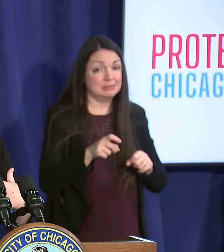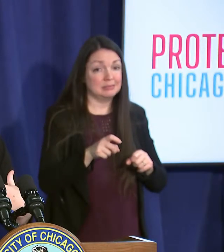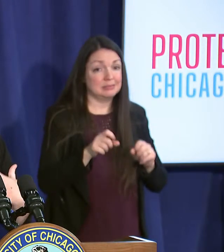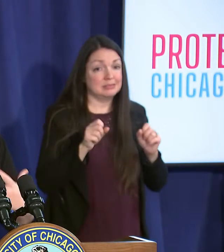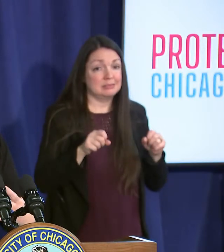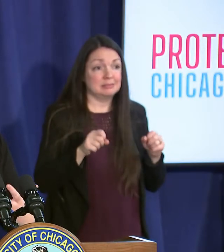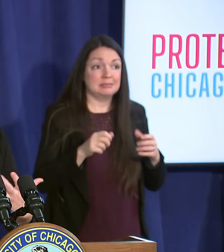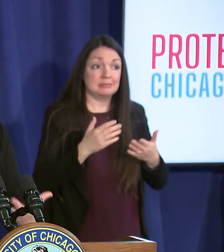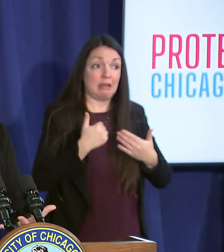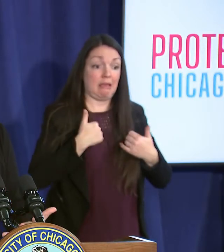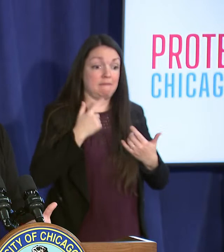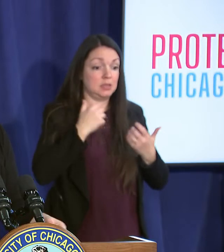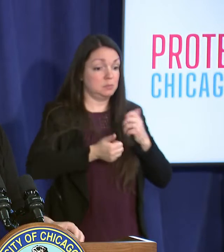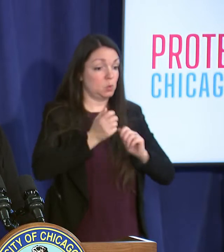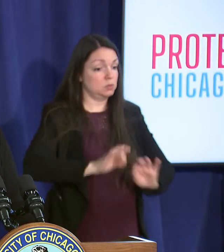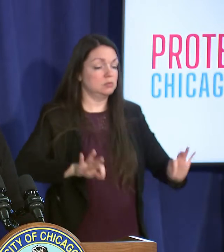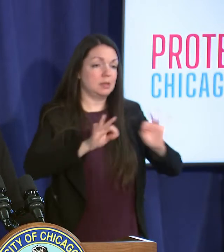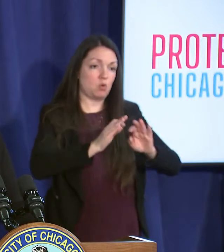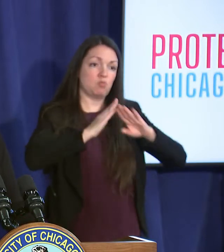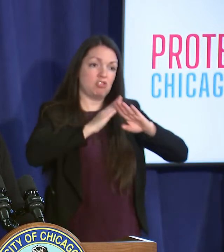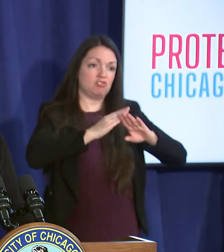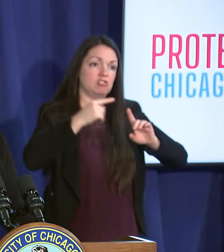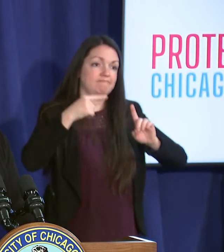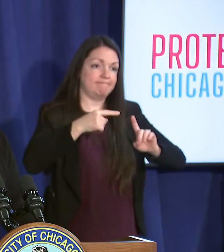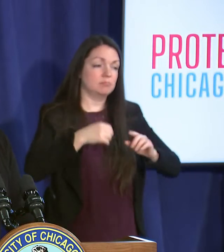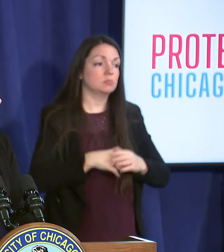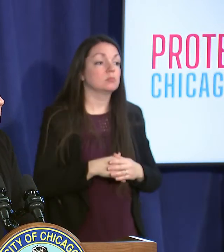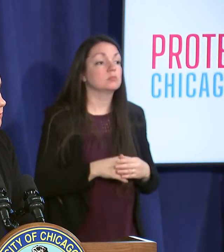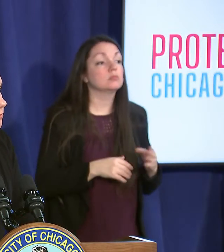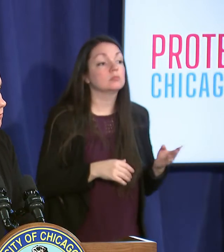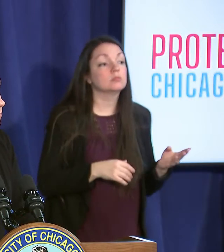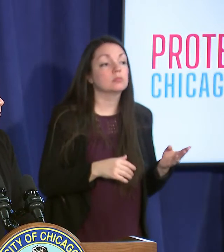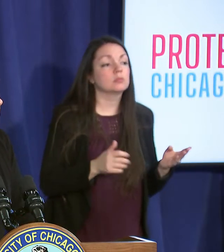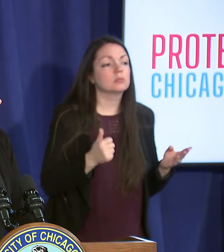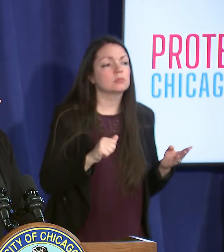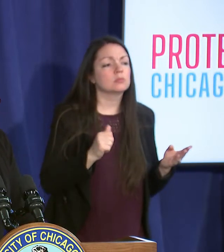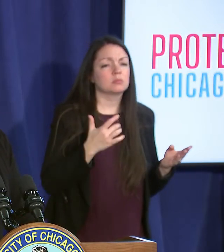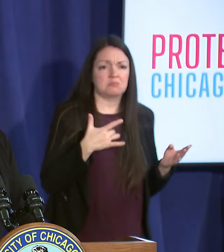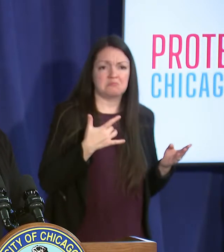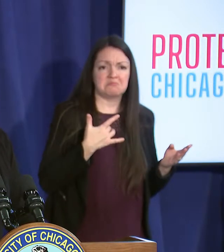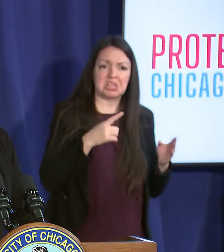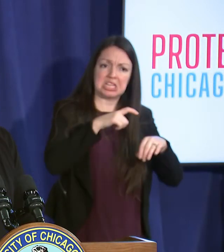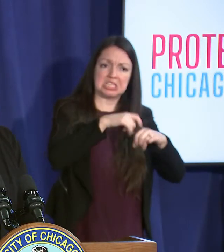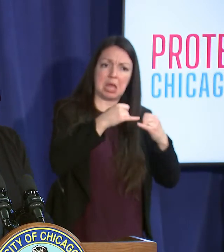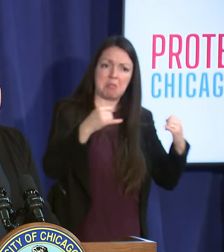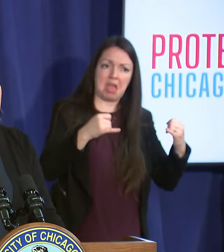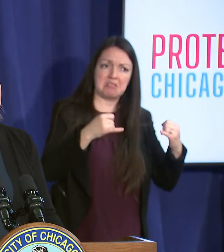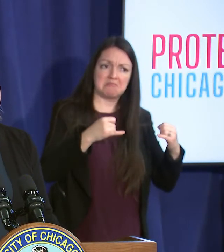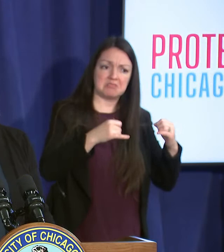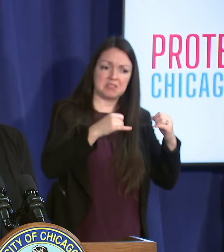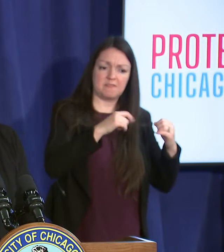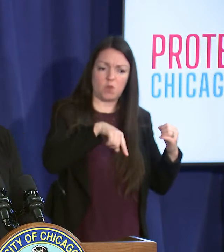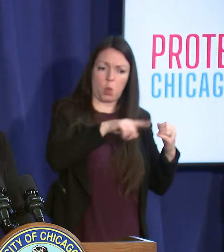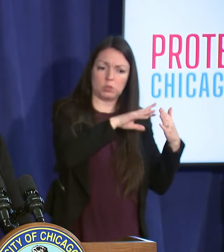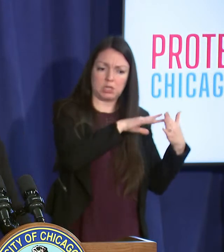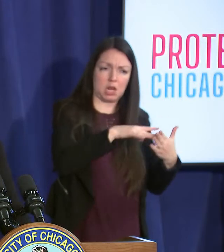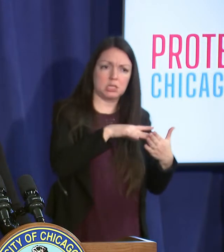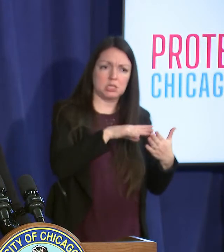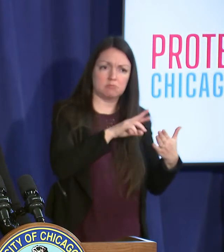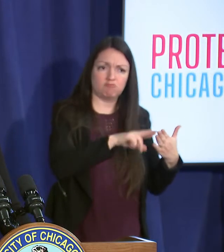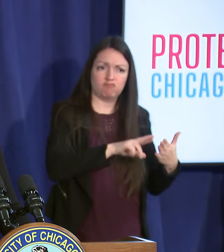have the most important protection against the severe illness. Do you have any sense of timeline for those serologic studies when we'll have results from them? Oh yeah,